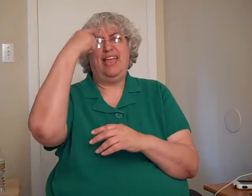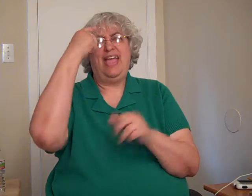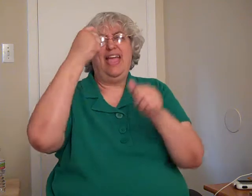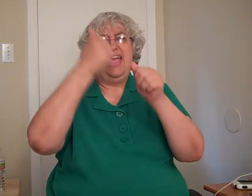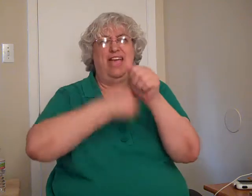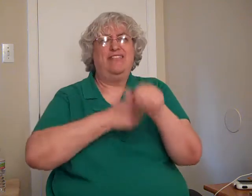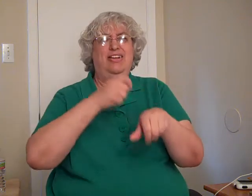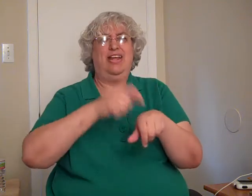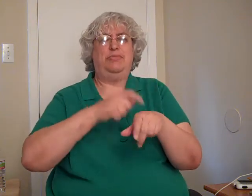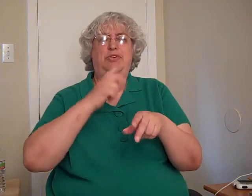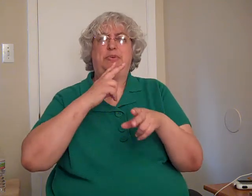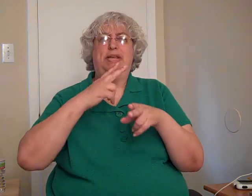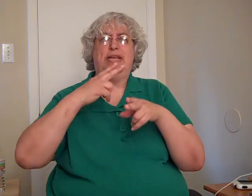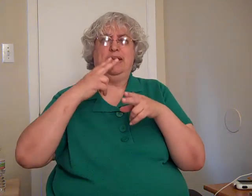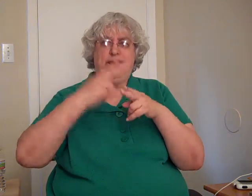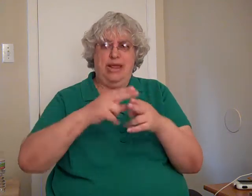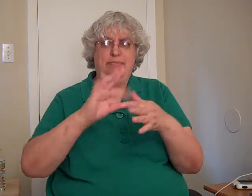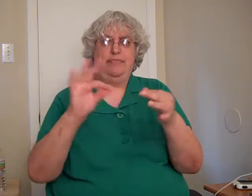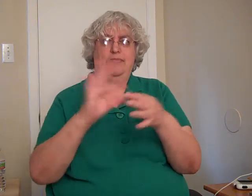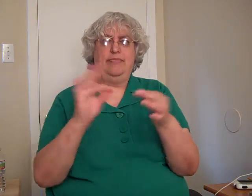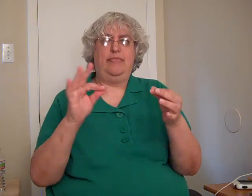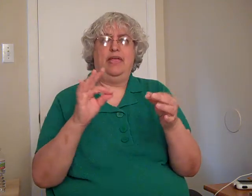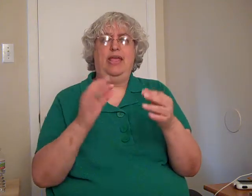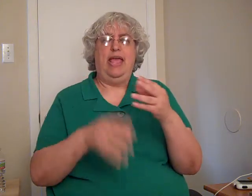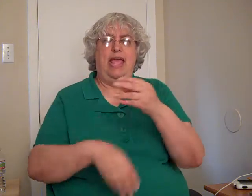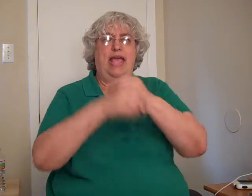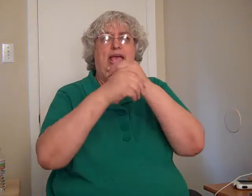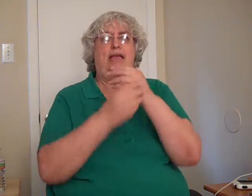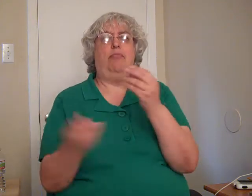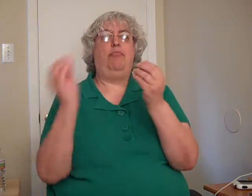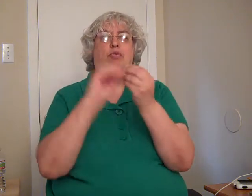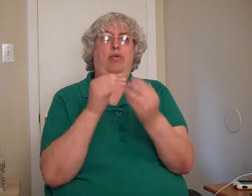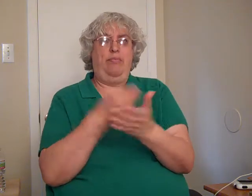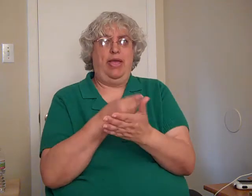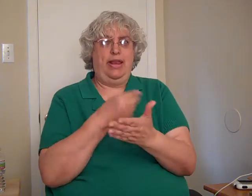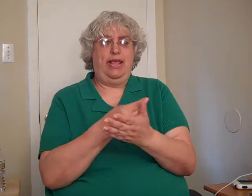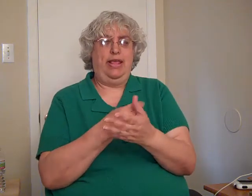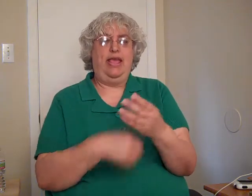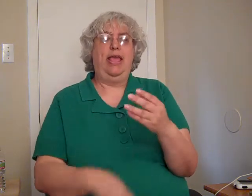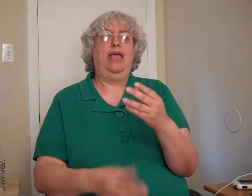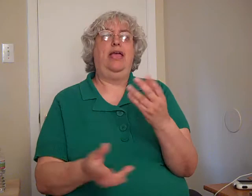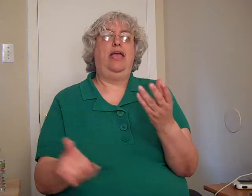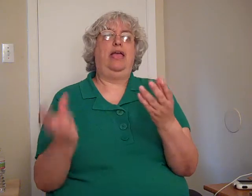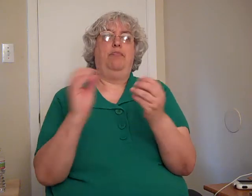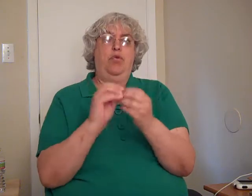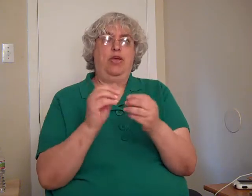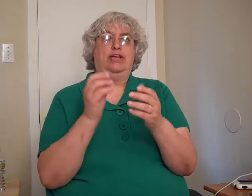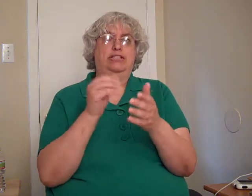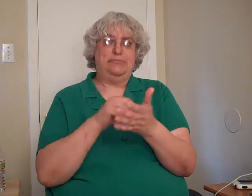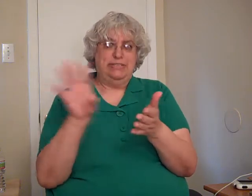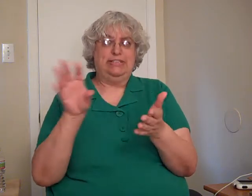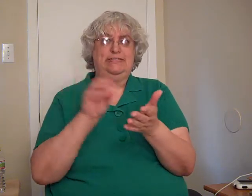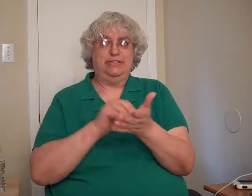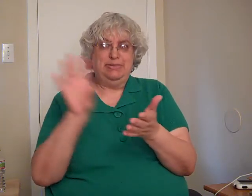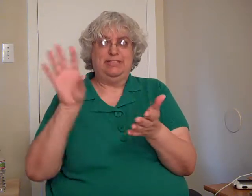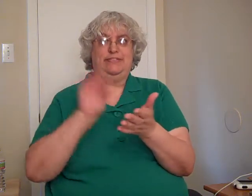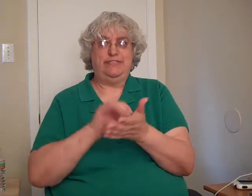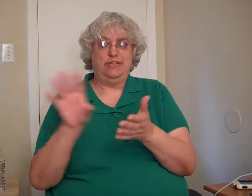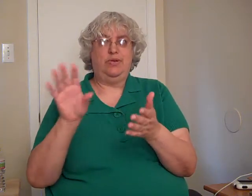would name something off, I kept hearing cha-ching in my mouth, in my mind. I'm just thinking, this thing is getting more and more expensive. You know, what organist was going to